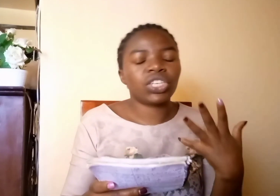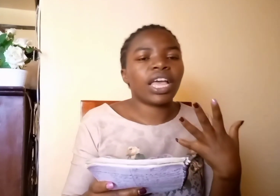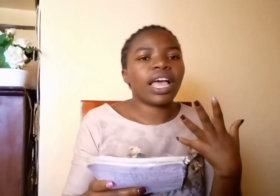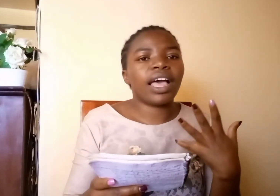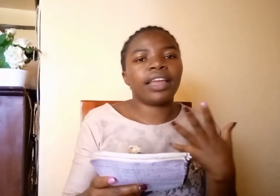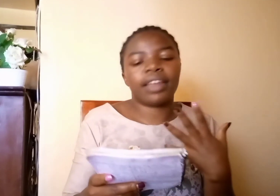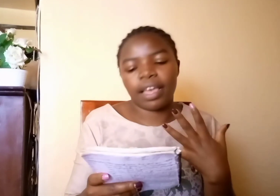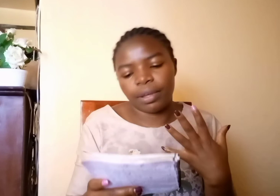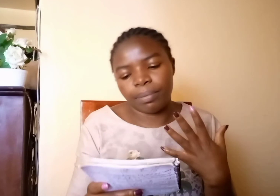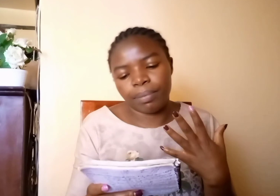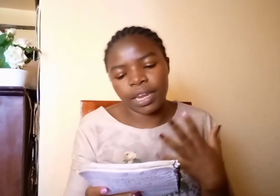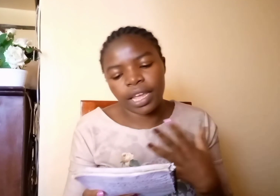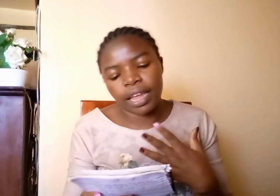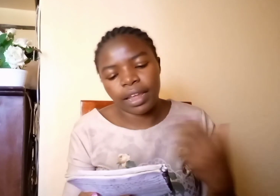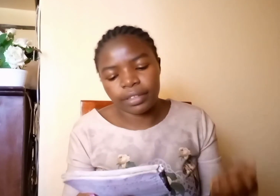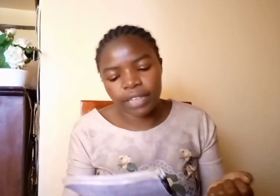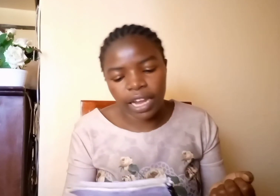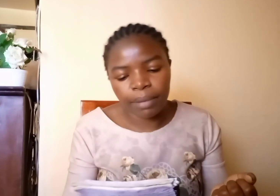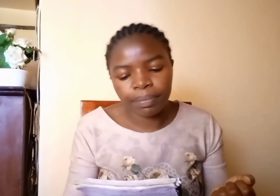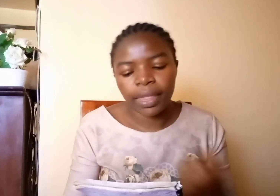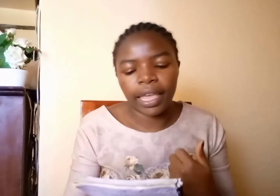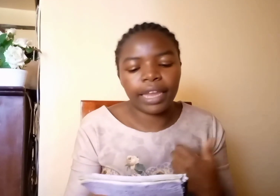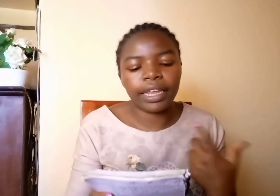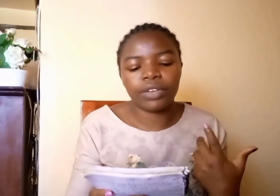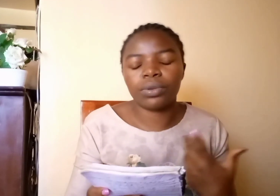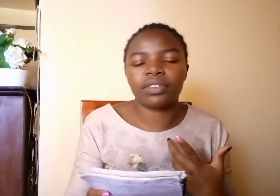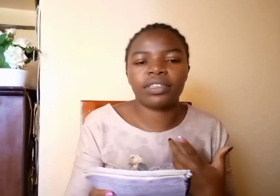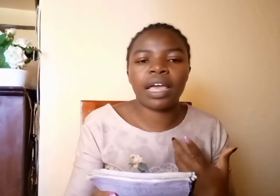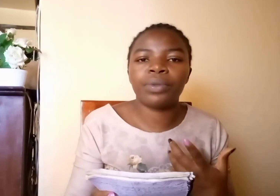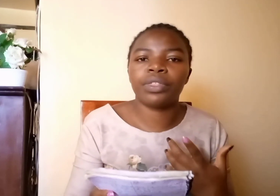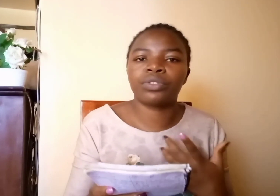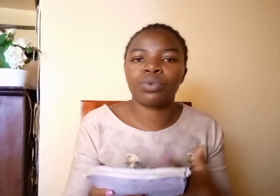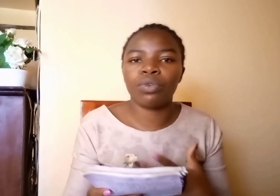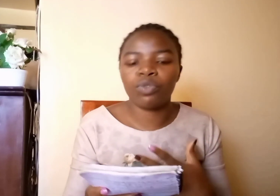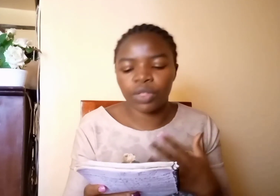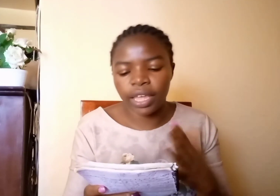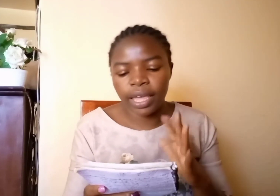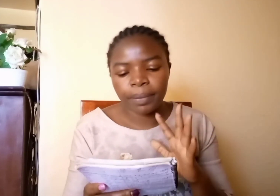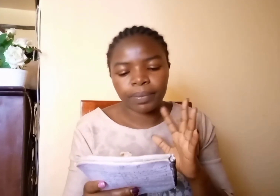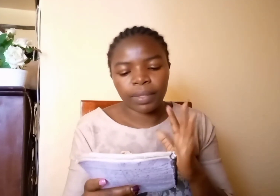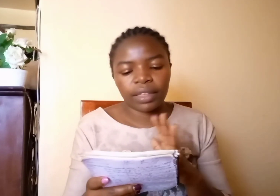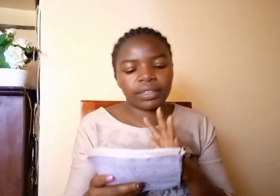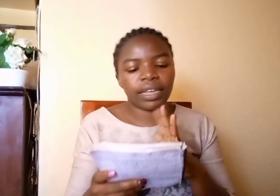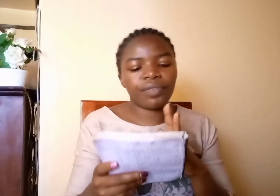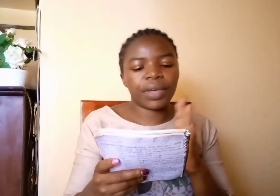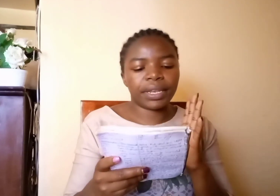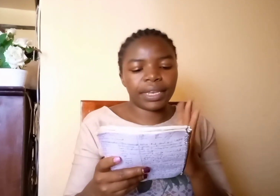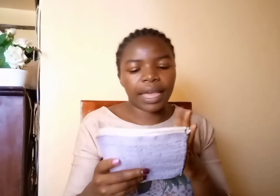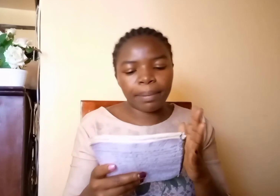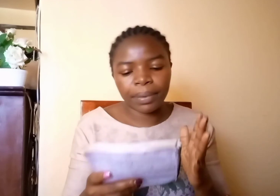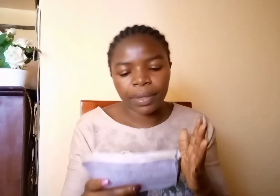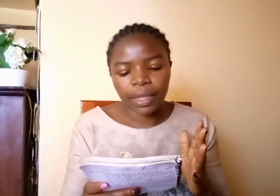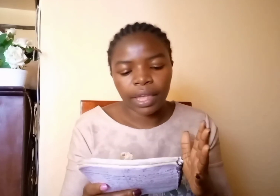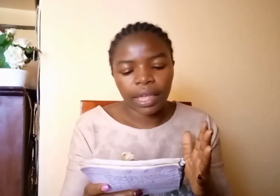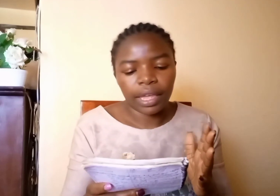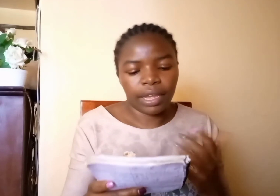established an American Asylum, and it was now the school for the deaf and dumb